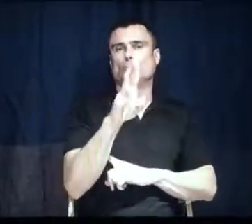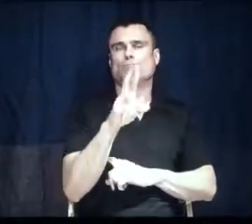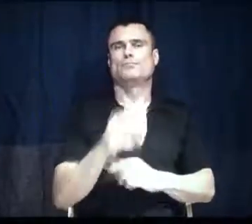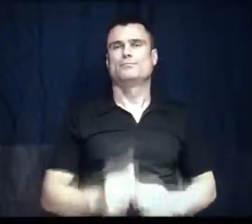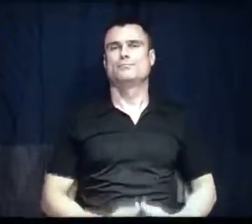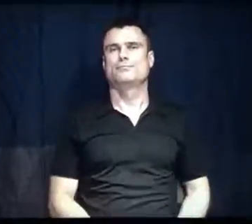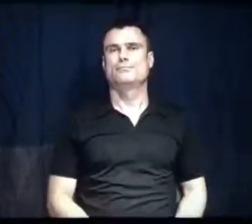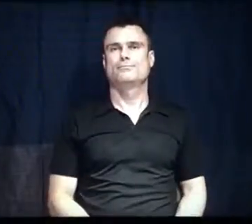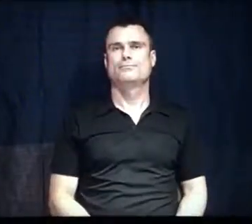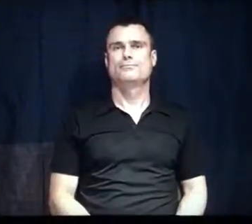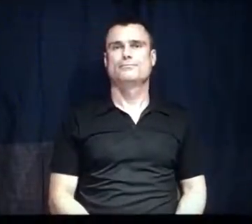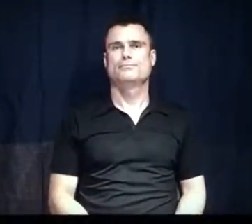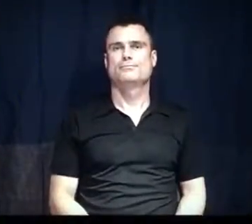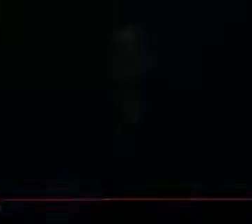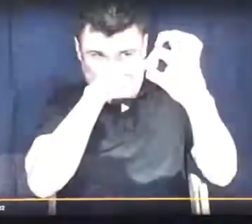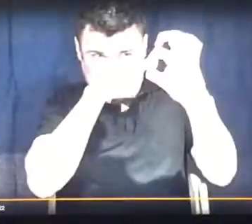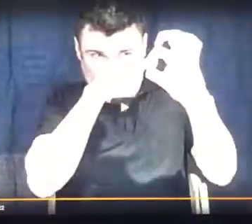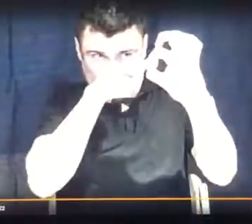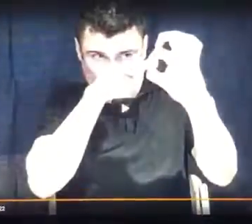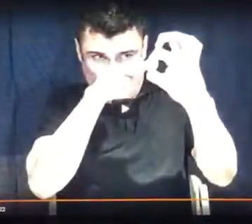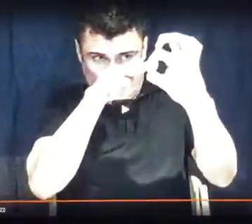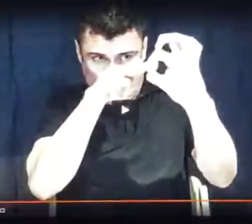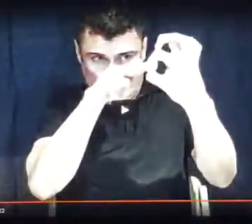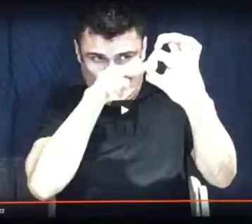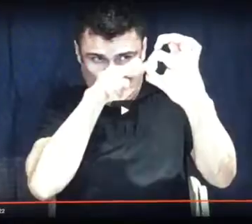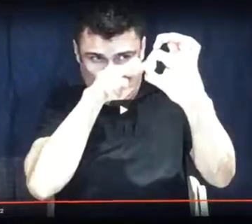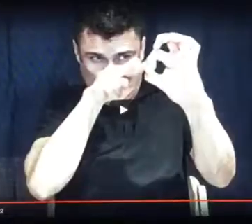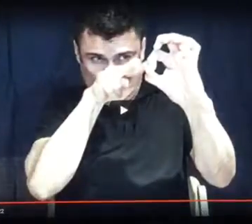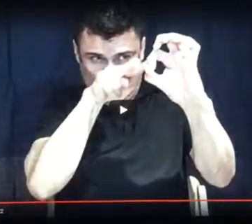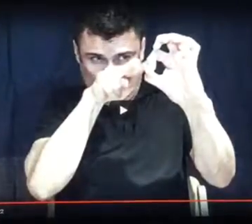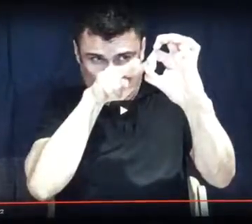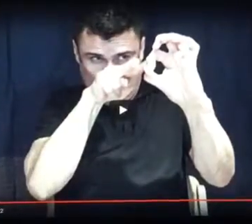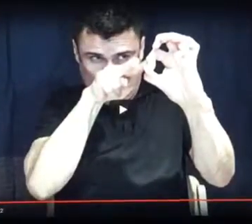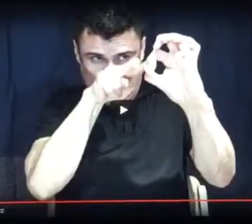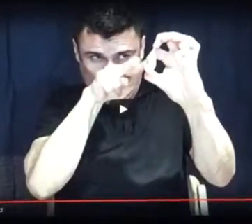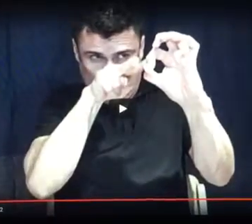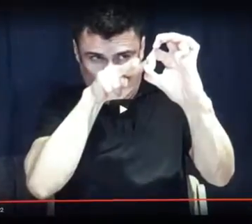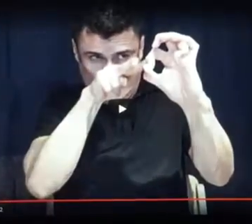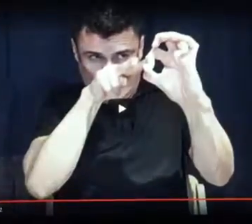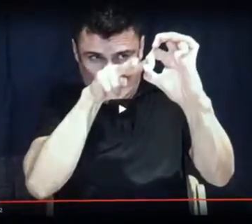tar buildup is what can cause cancer to show up and look like.